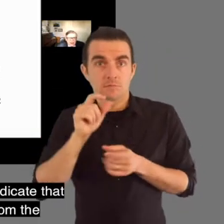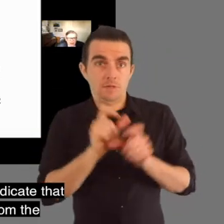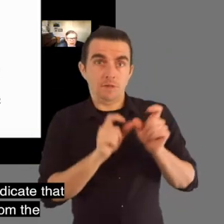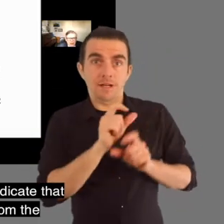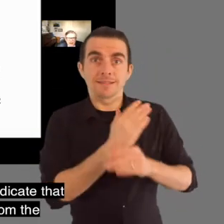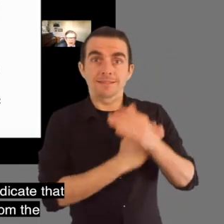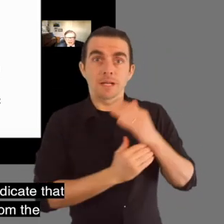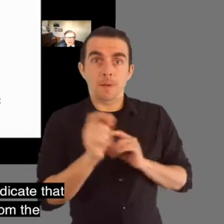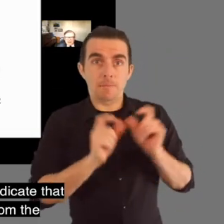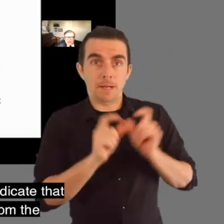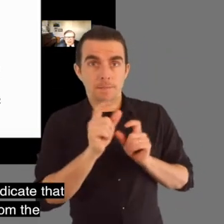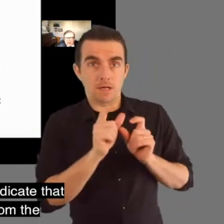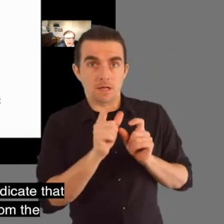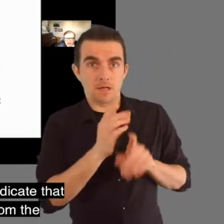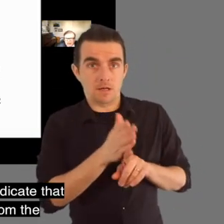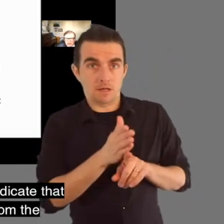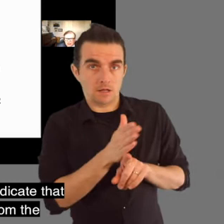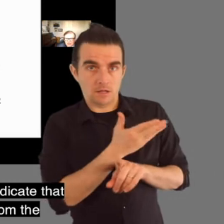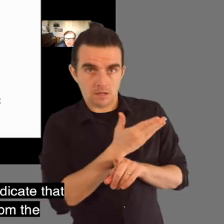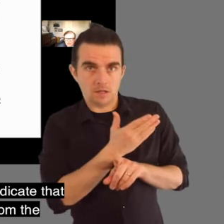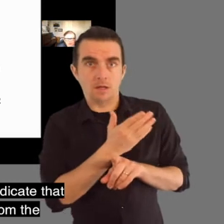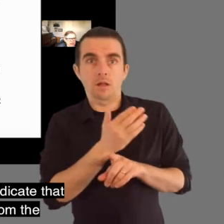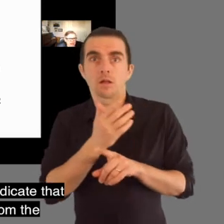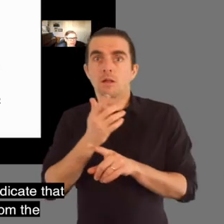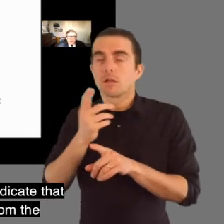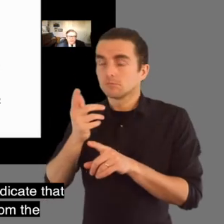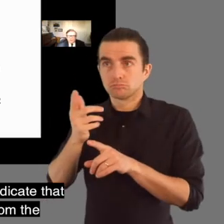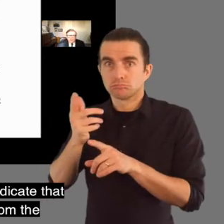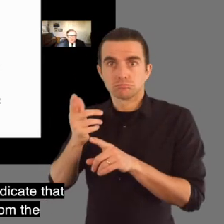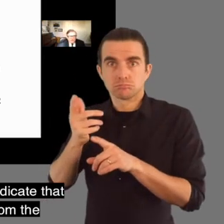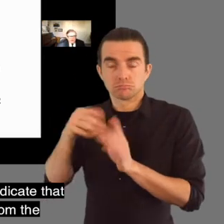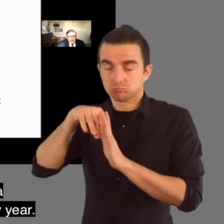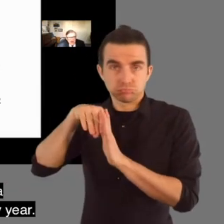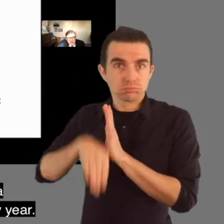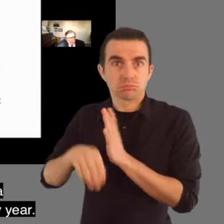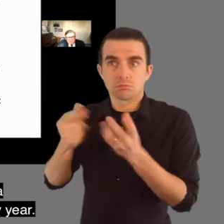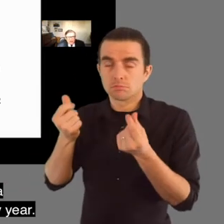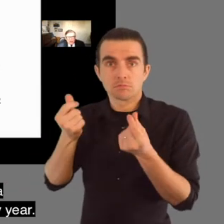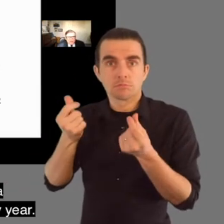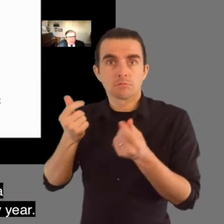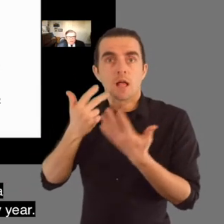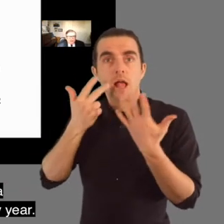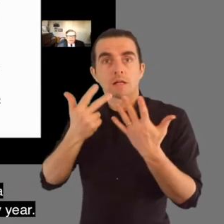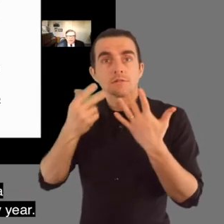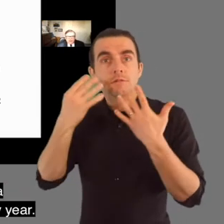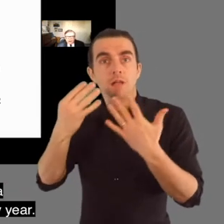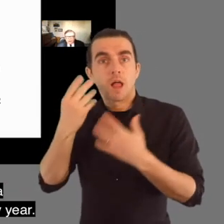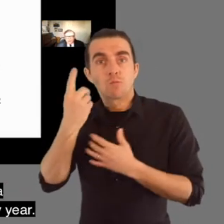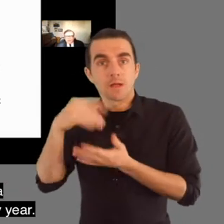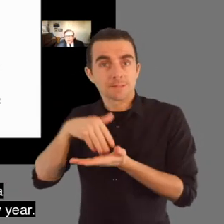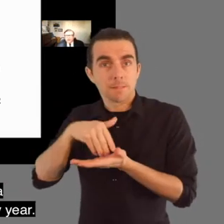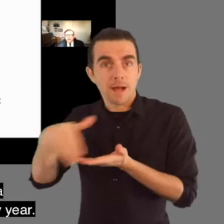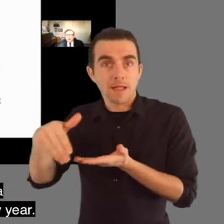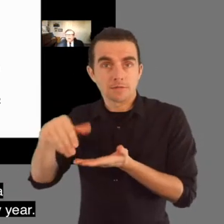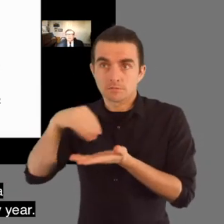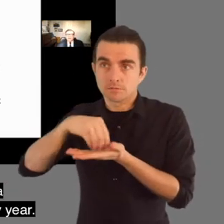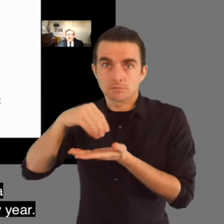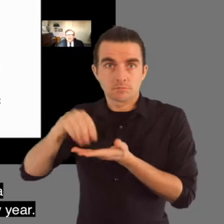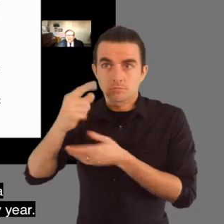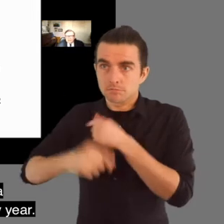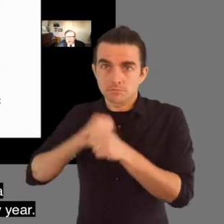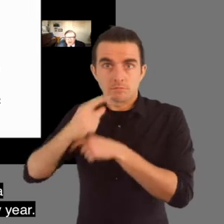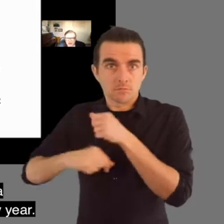a year, and estimates indicate that exclusion of disabled people from the labour market results in a total loss